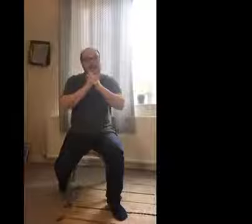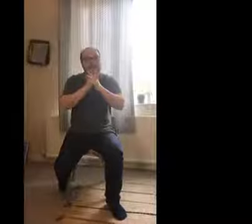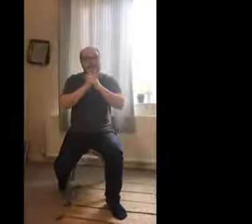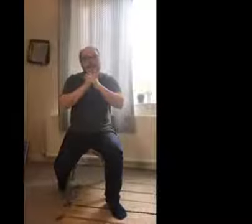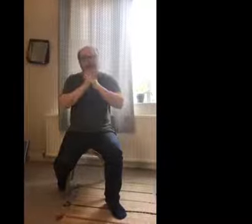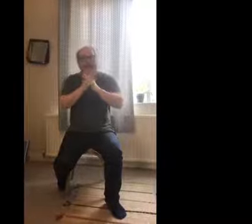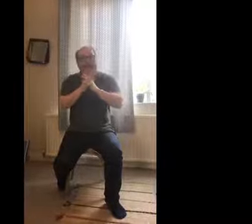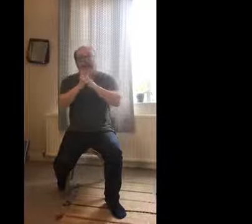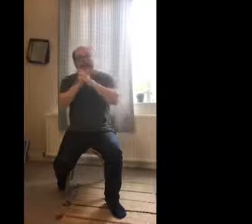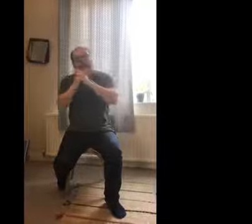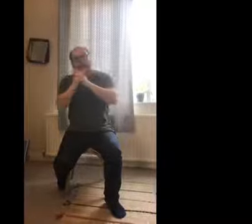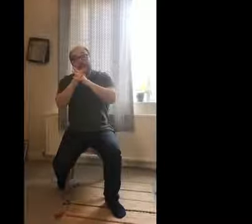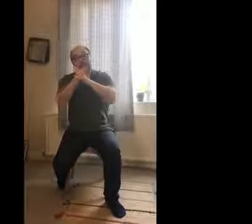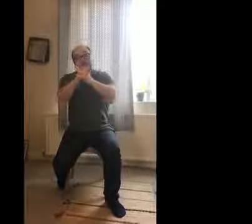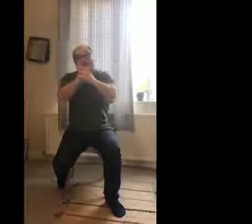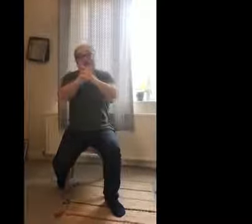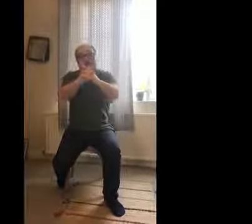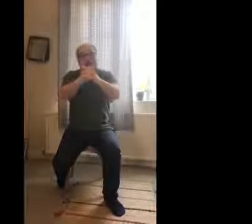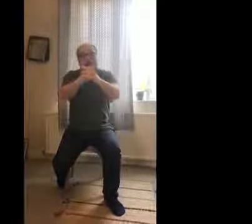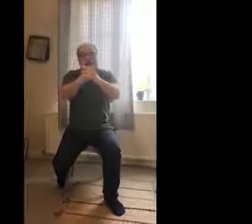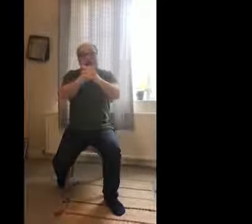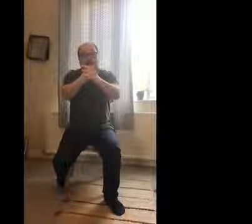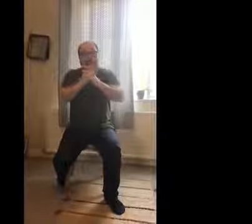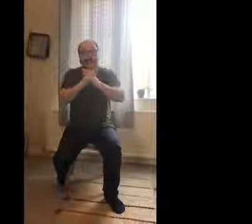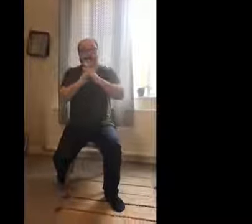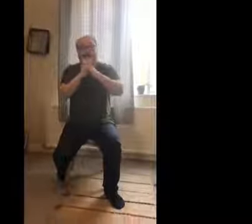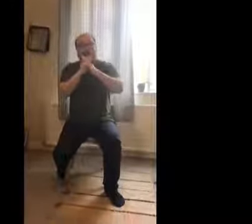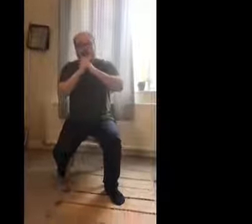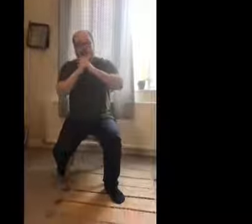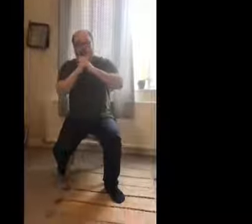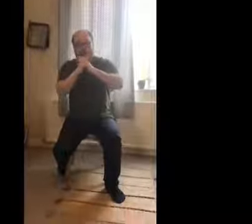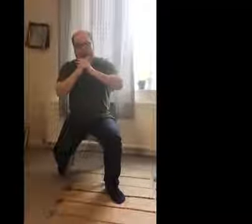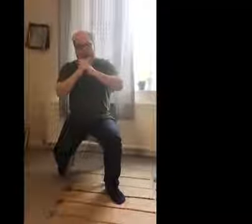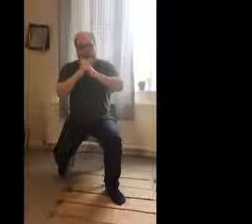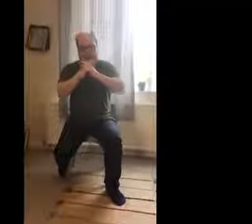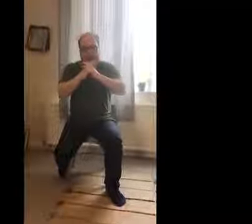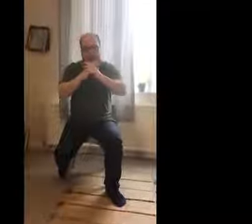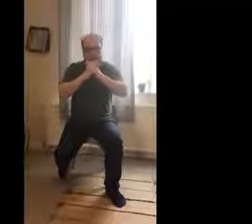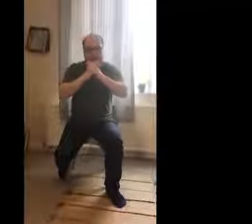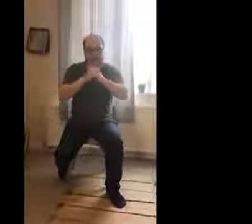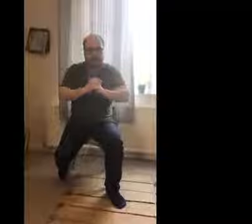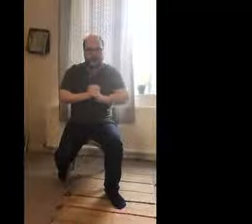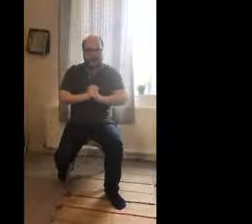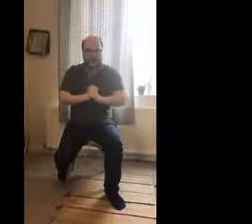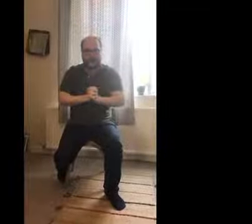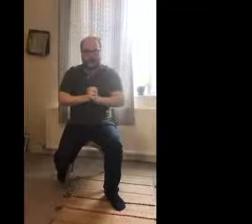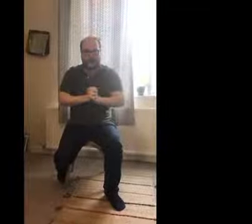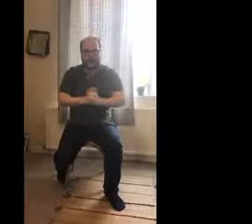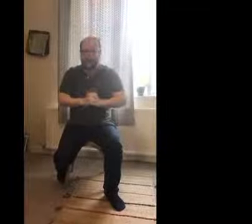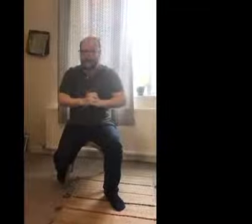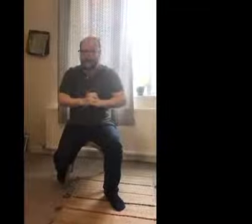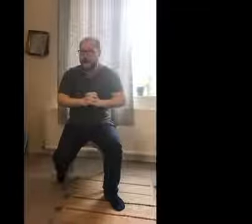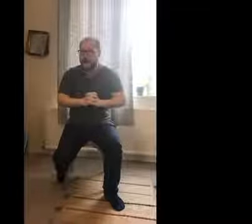prickly. A hedgehog is very prickly. He couldn't be anything else. Very good. What's up next?